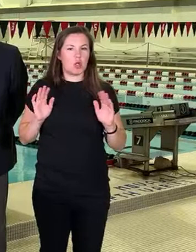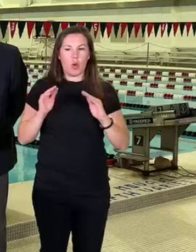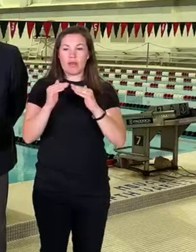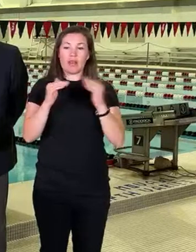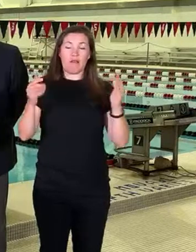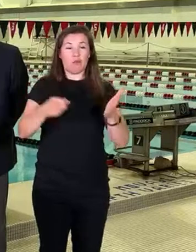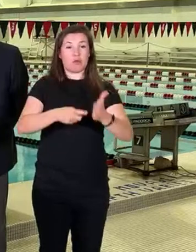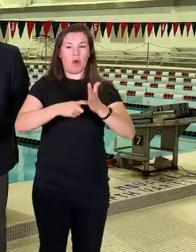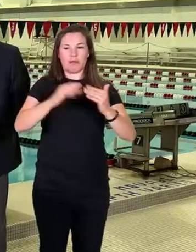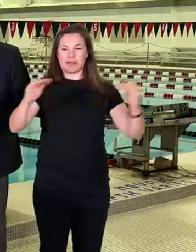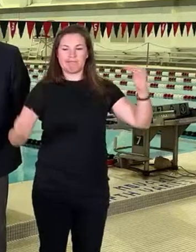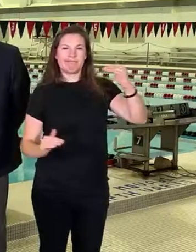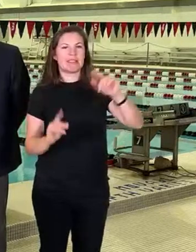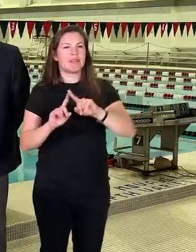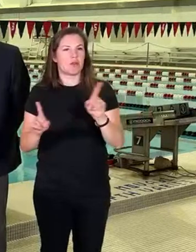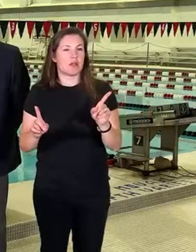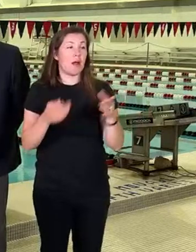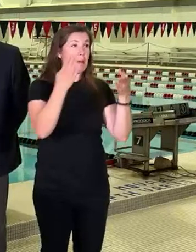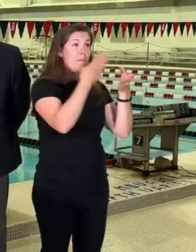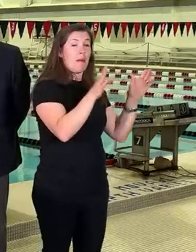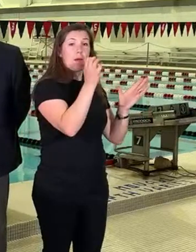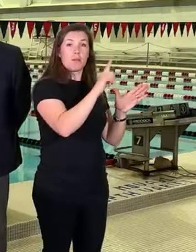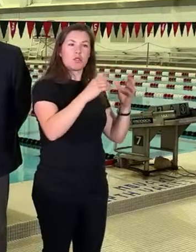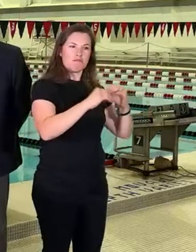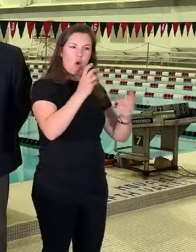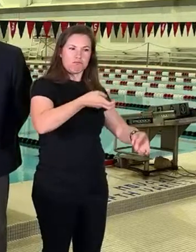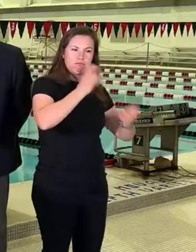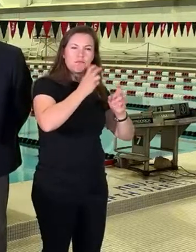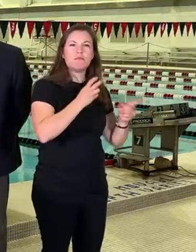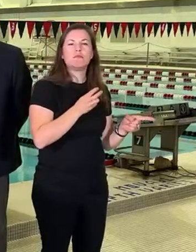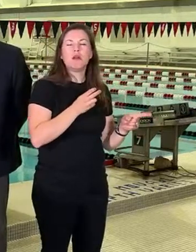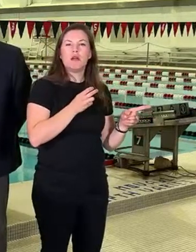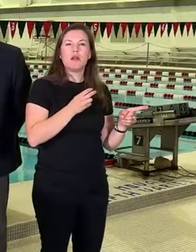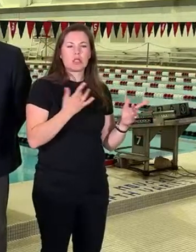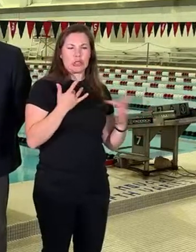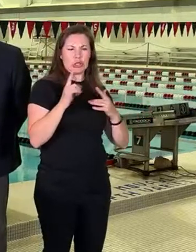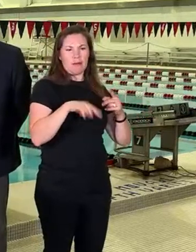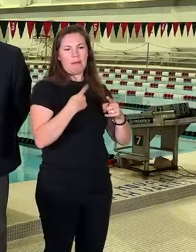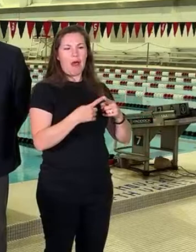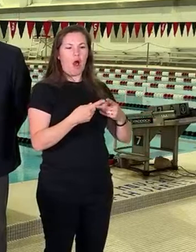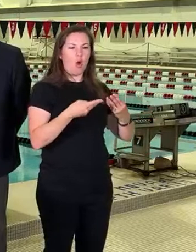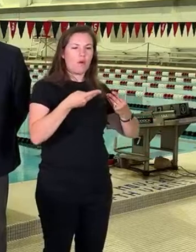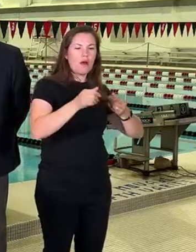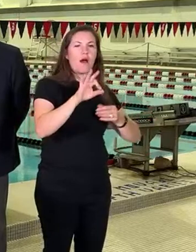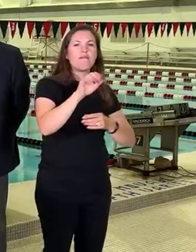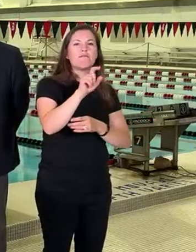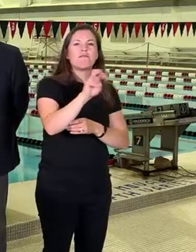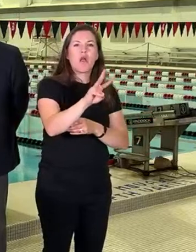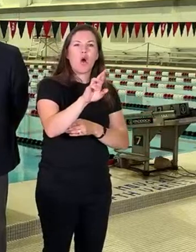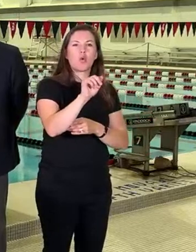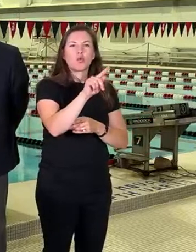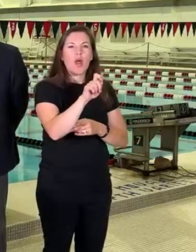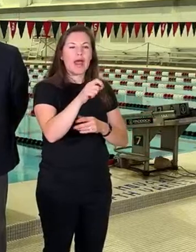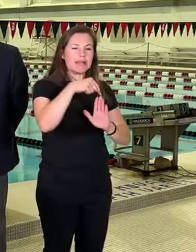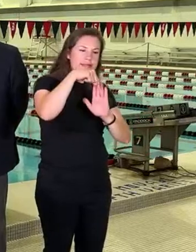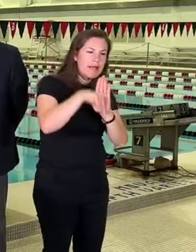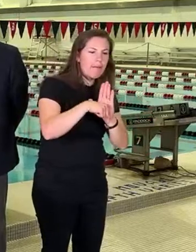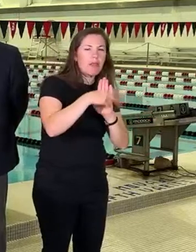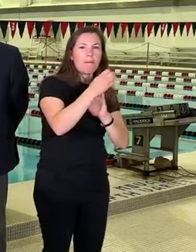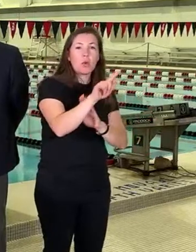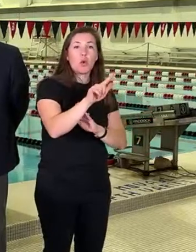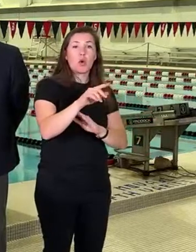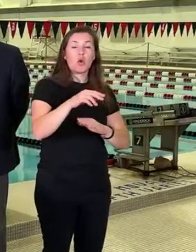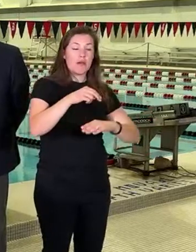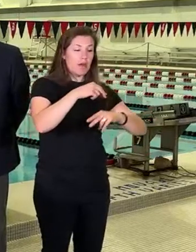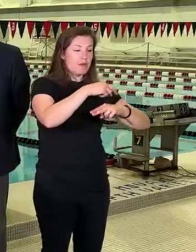there. Whereas with public pools, it's much more stringent. We are concerned about flow rates and depths. And, if you have a